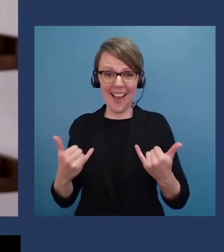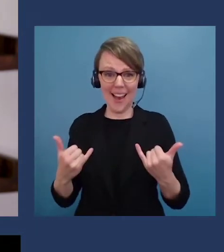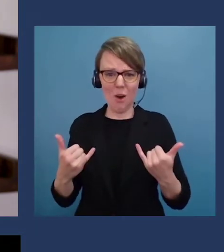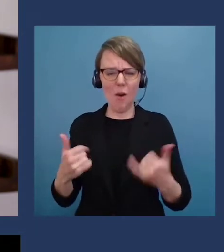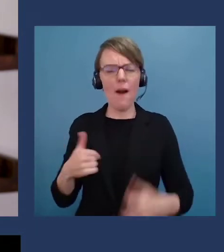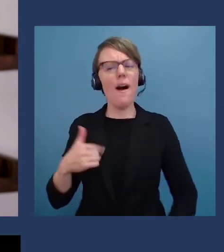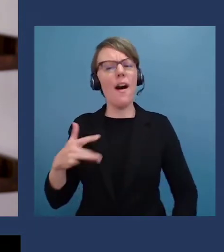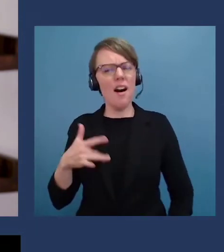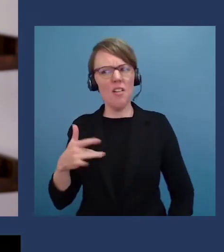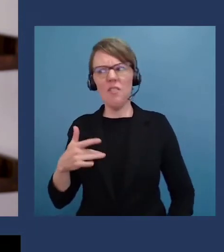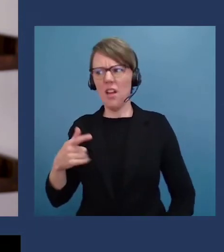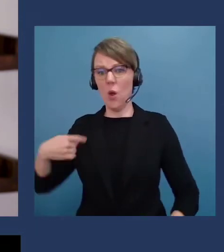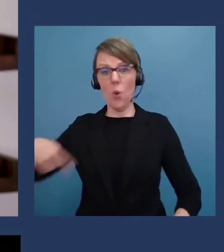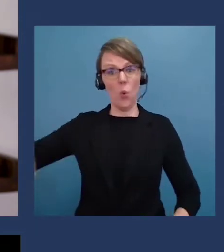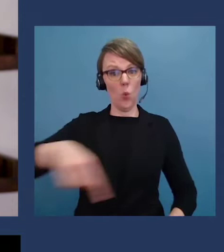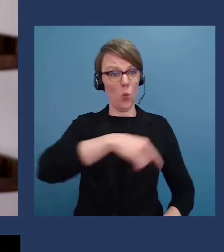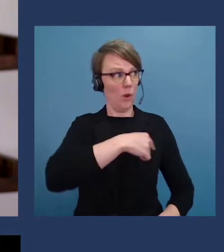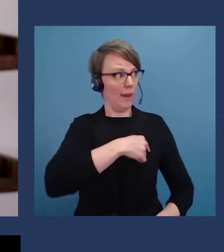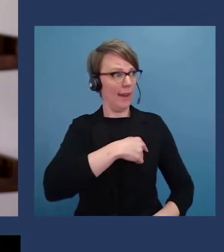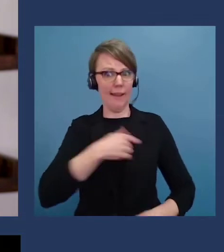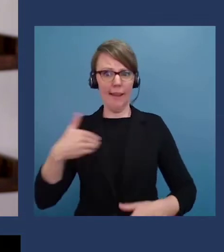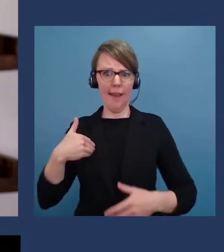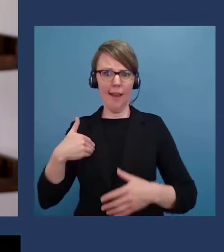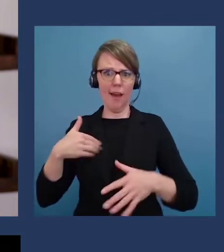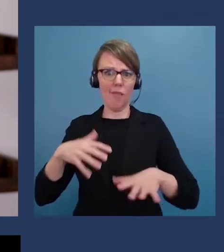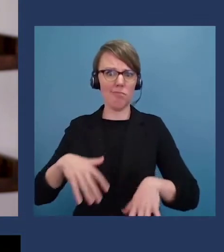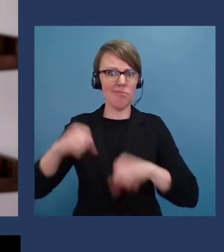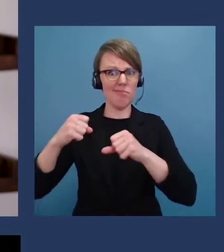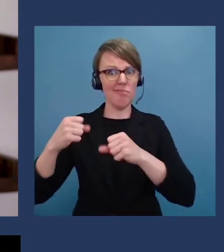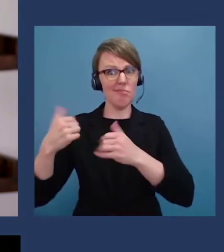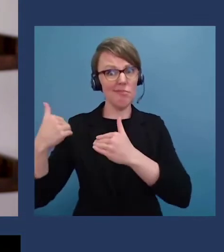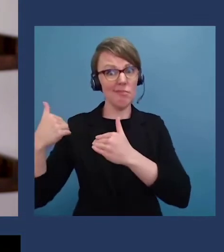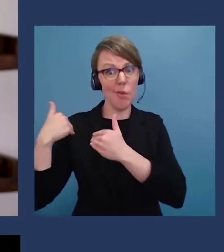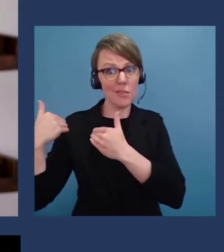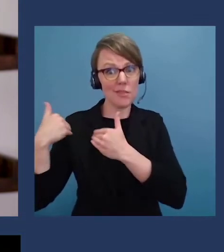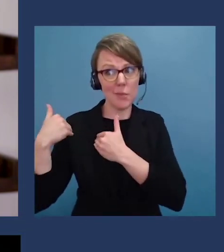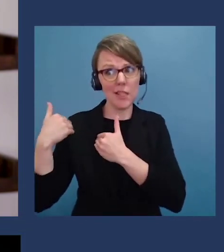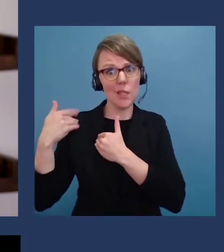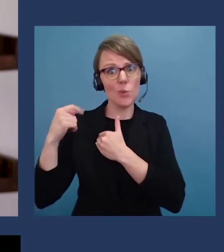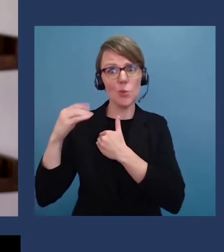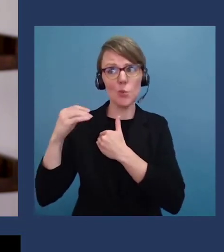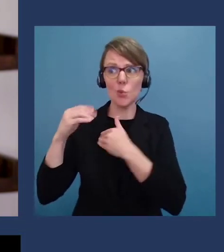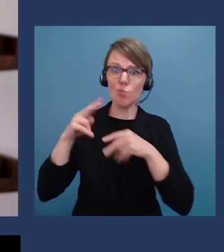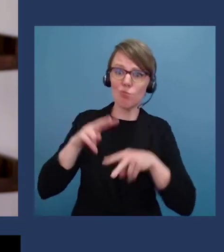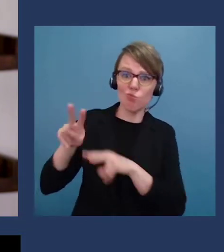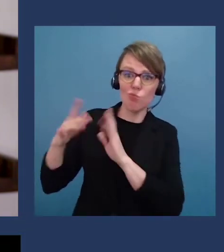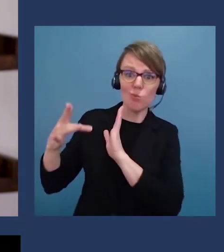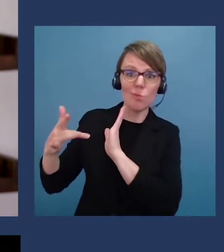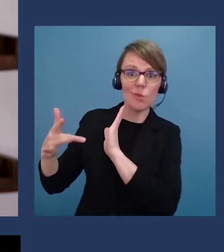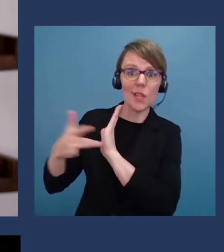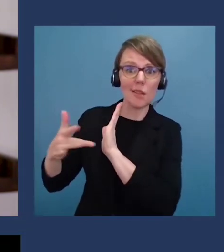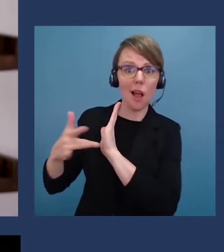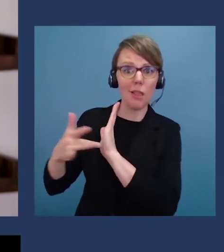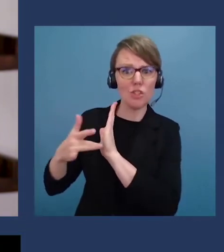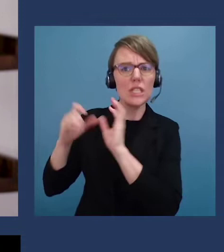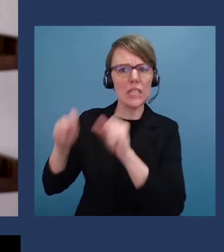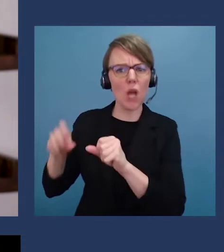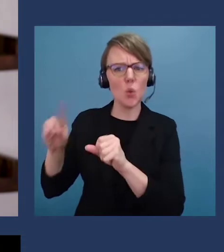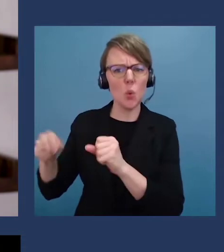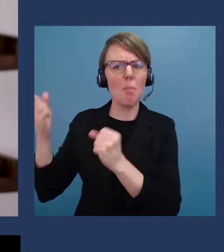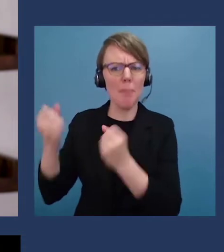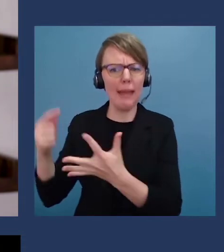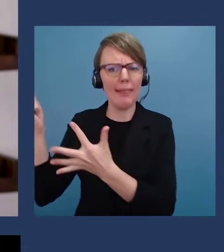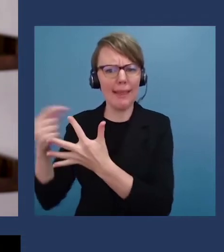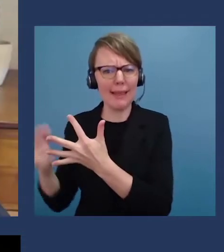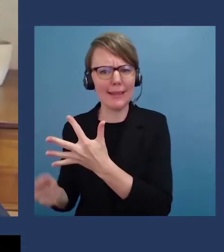that is another one of those examples of how technology there, I would say everything from the packaging to